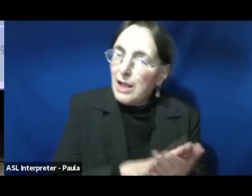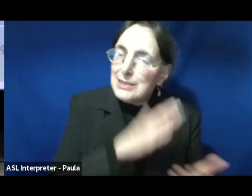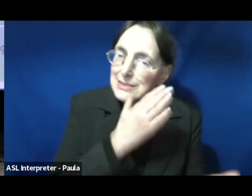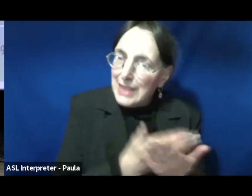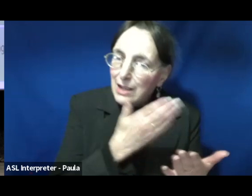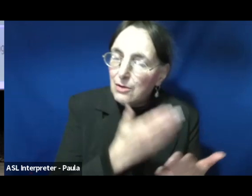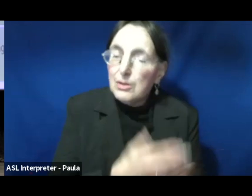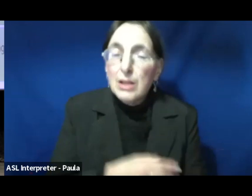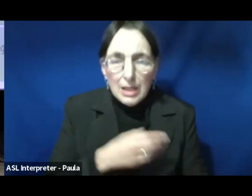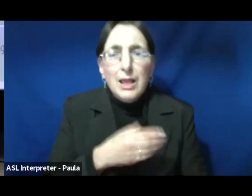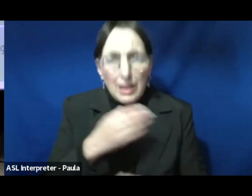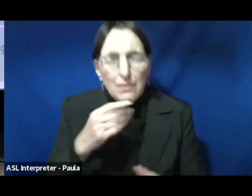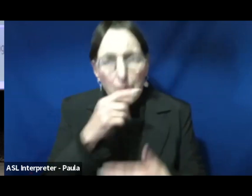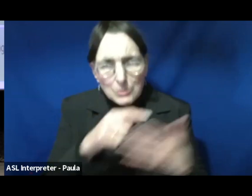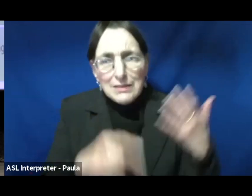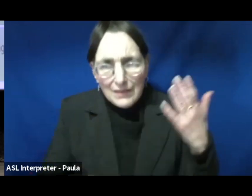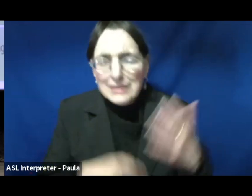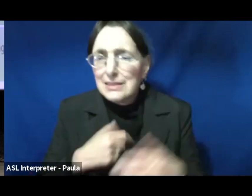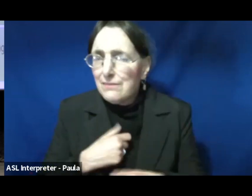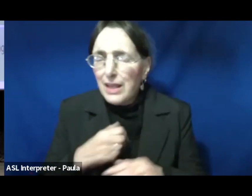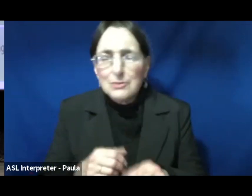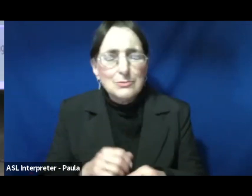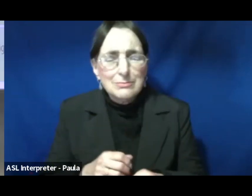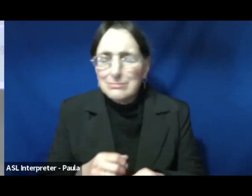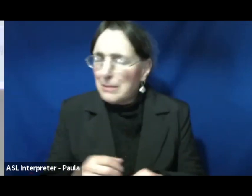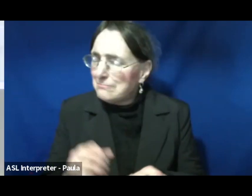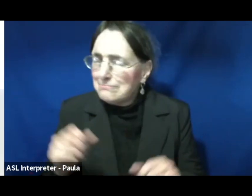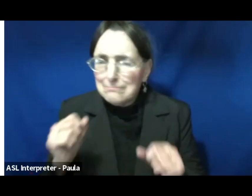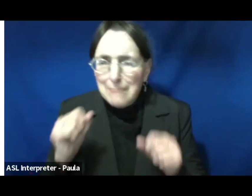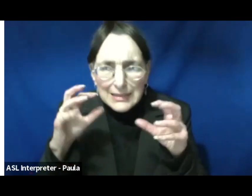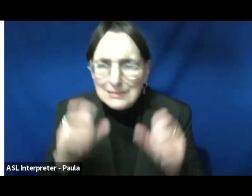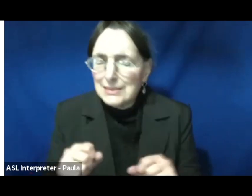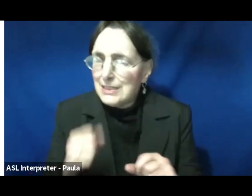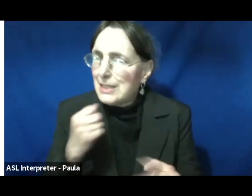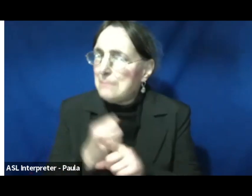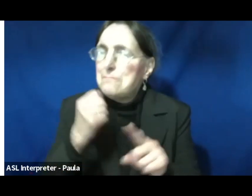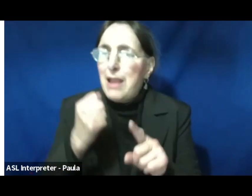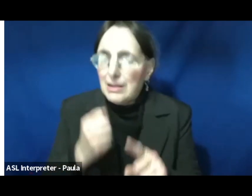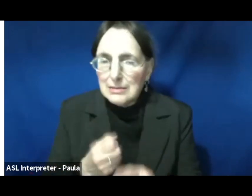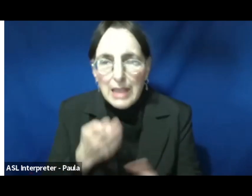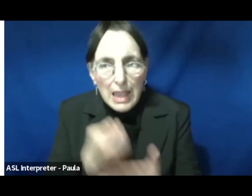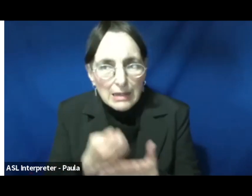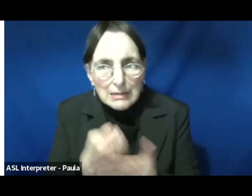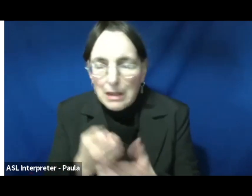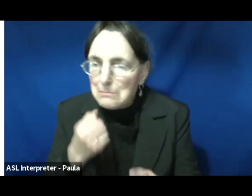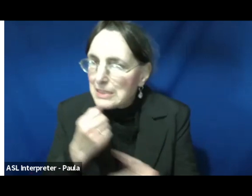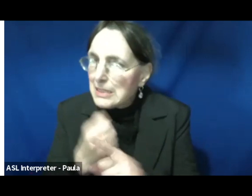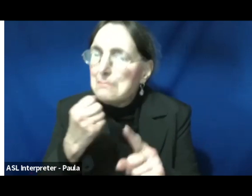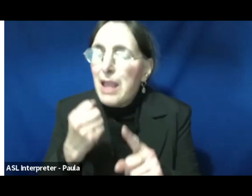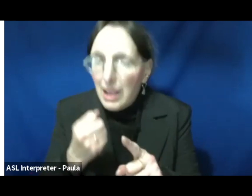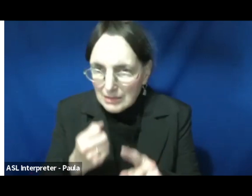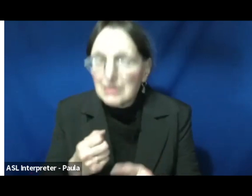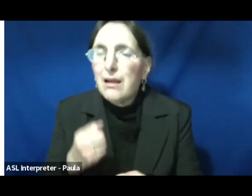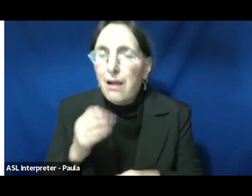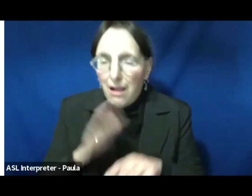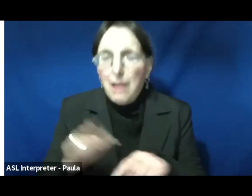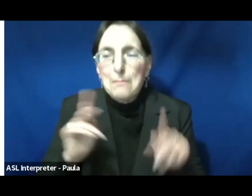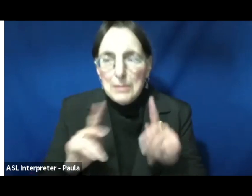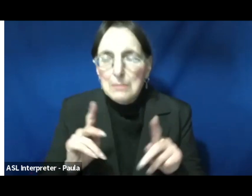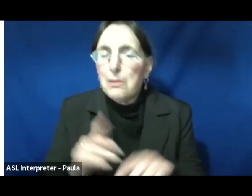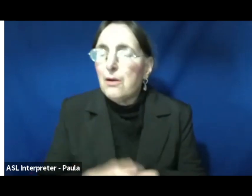impact, health, economic, social impact on people who are not intellectuals or in the academic settings. Are you with me?